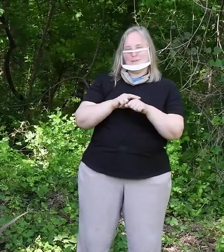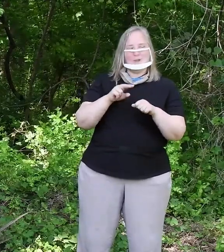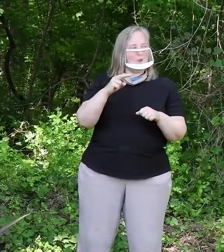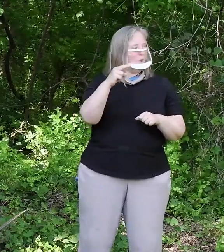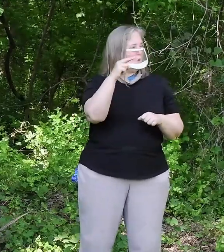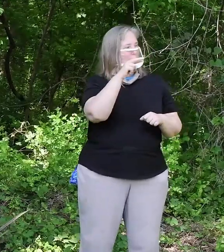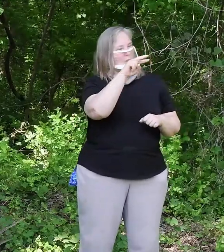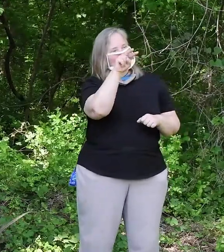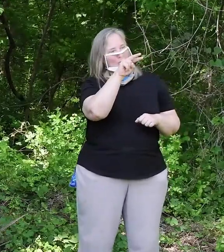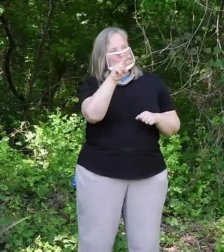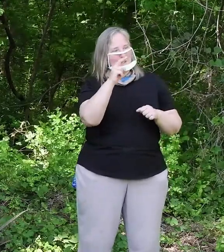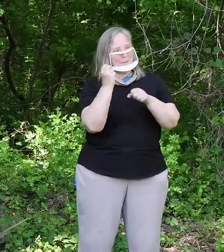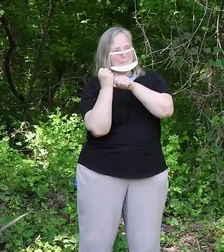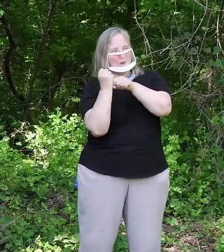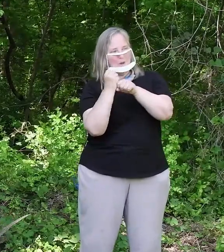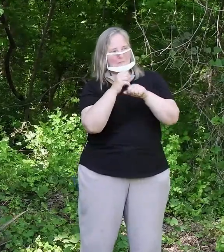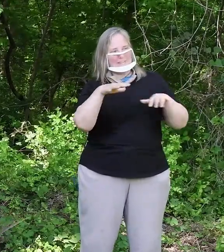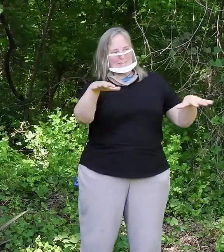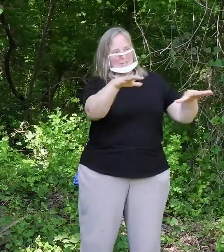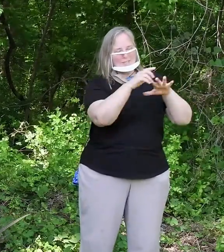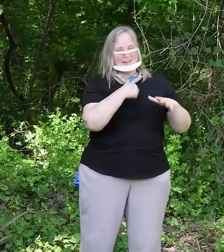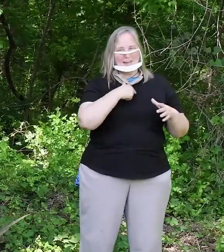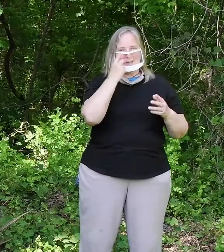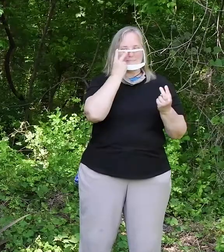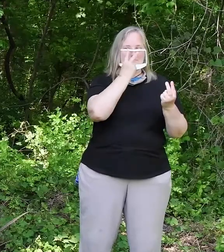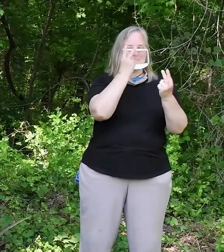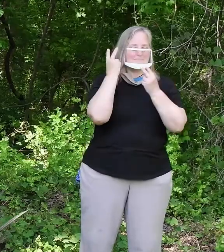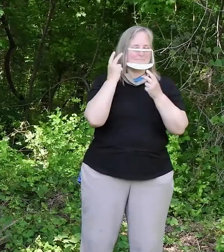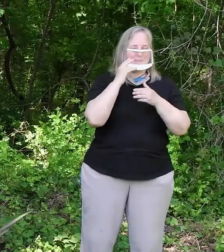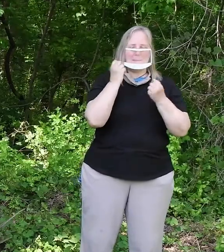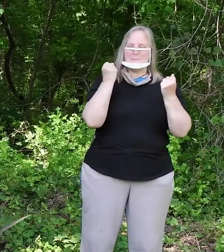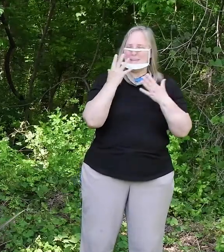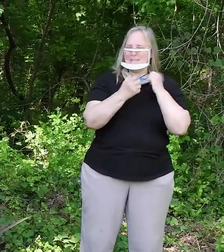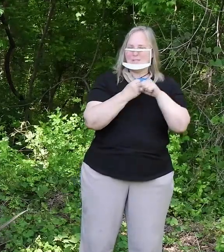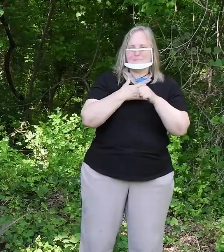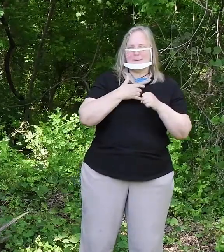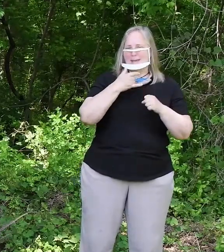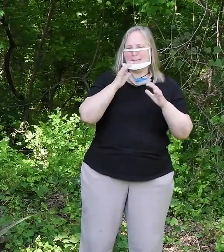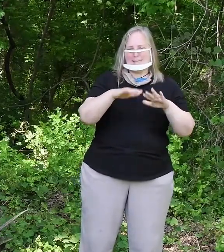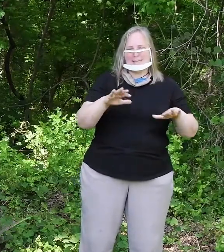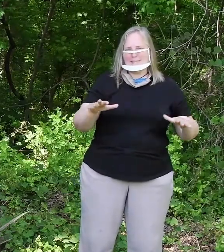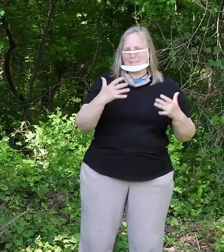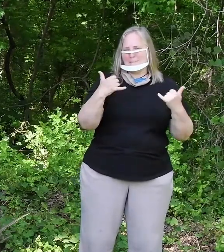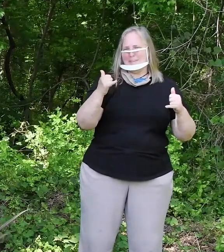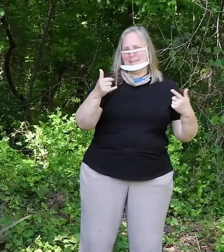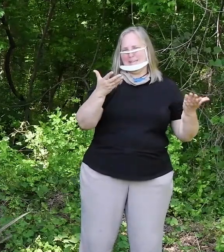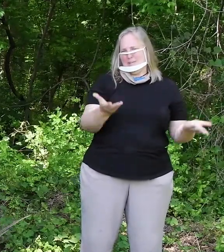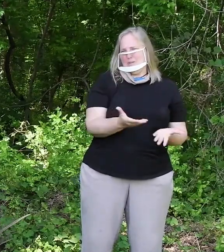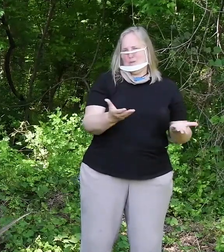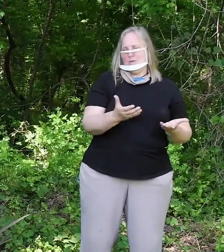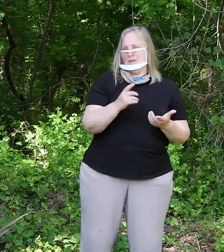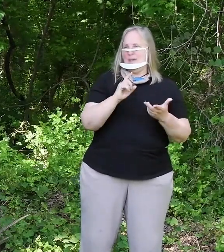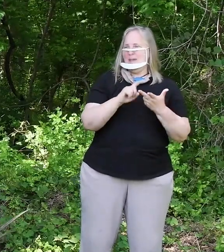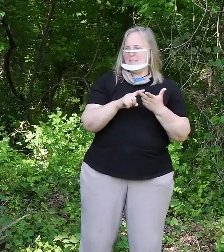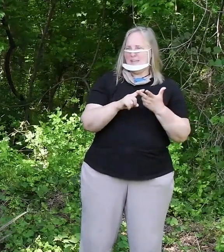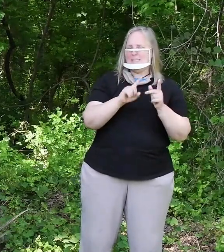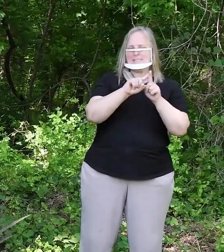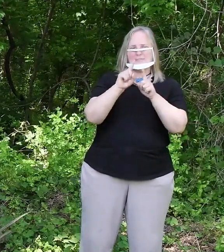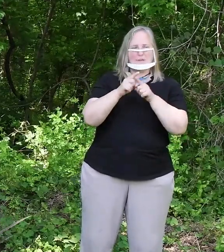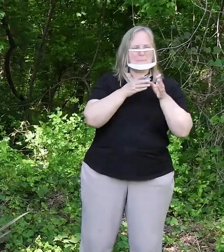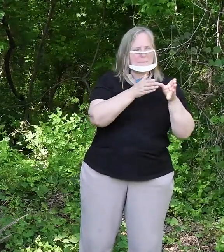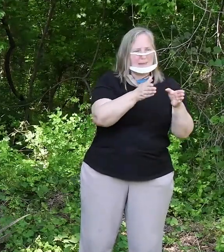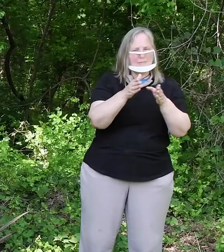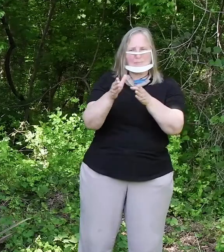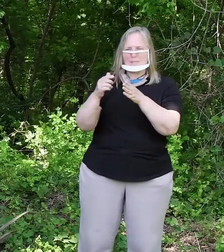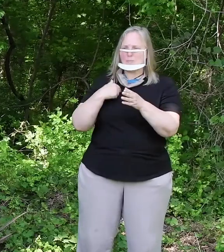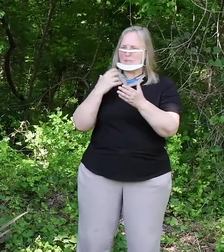there at the ball fields, I can think of all the years my kids played here. And then the pathways that we used and walked